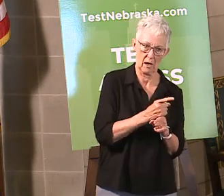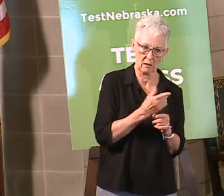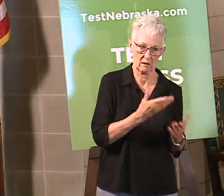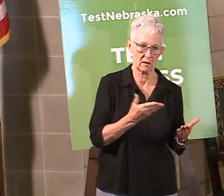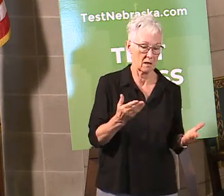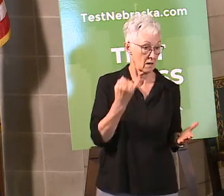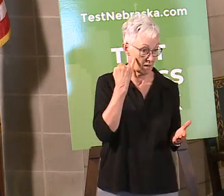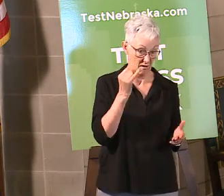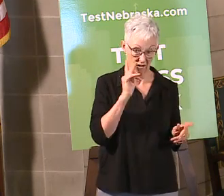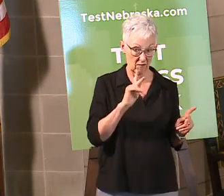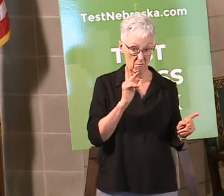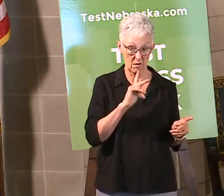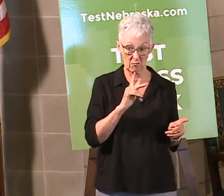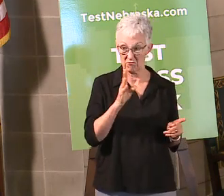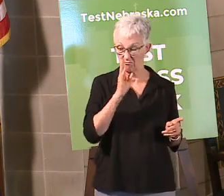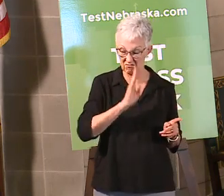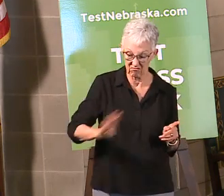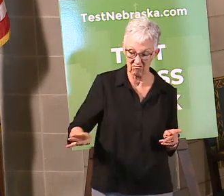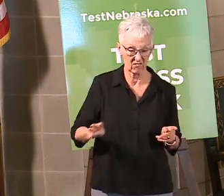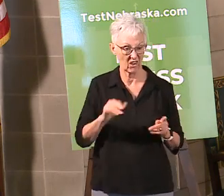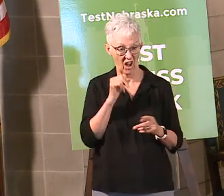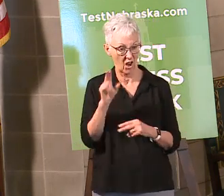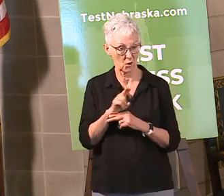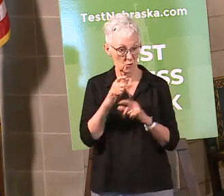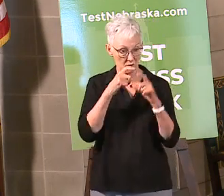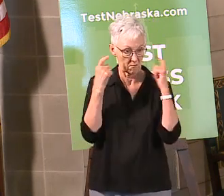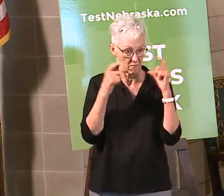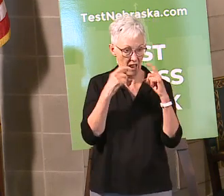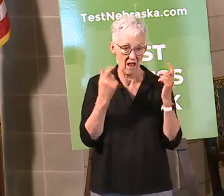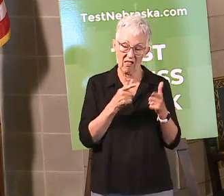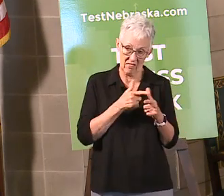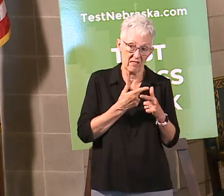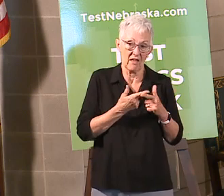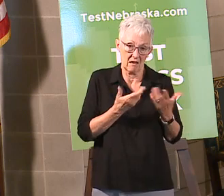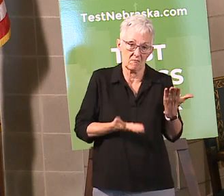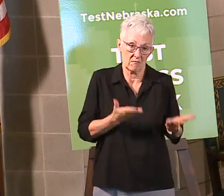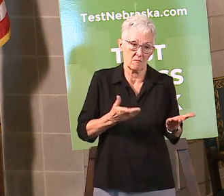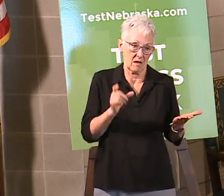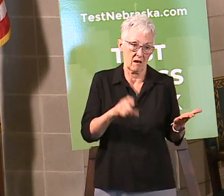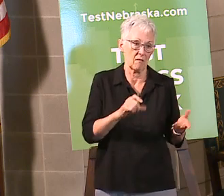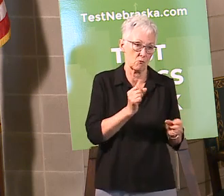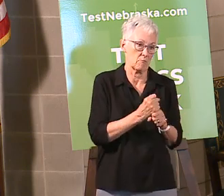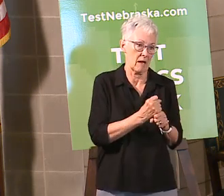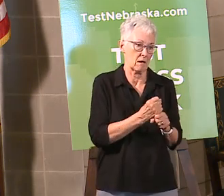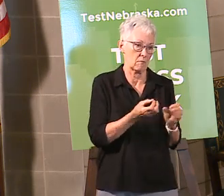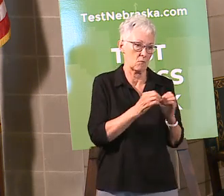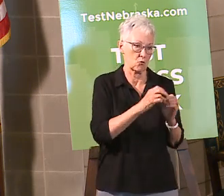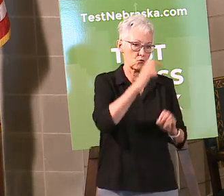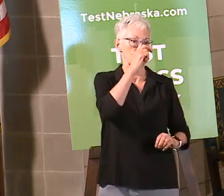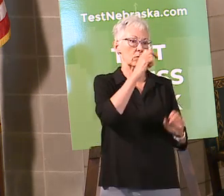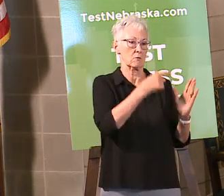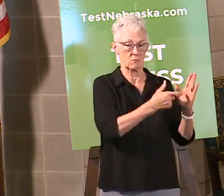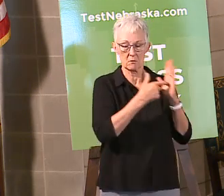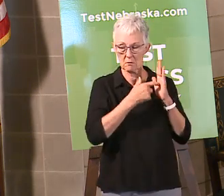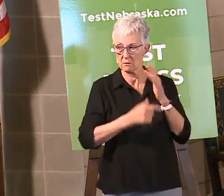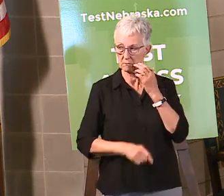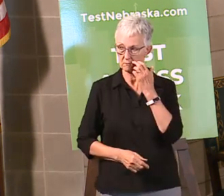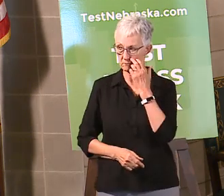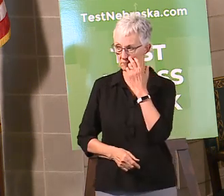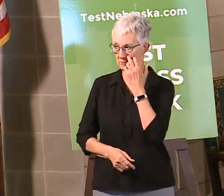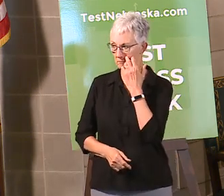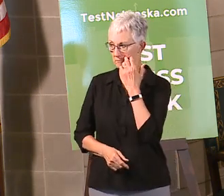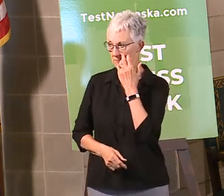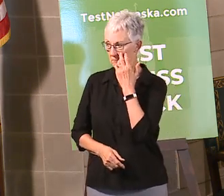steps. But we didn't want to start with making it a misdemeanor for that server to not be wearing a mask. Rob McCartney would like